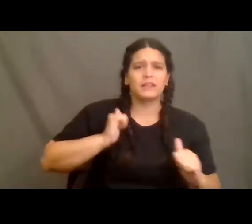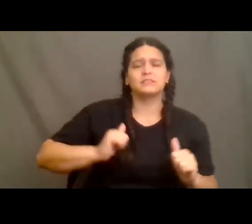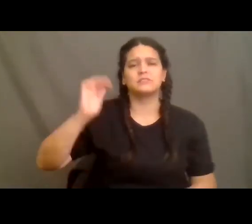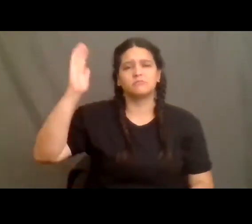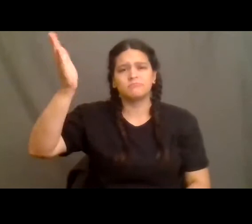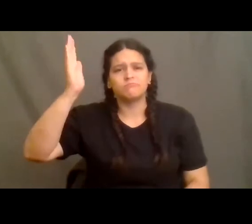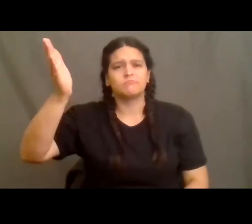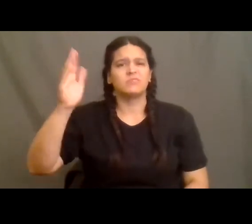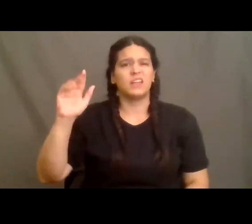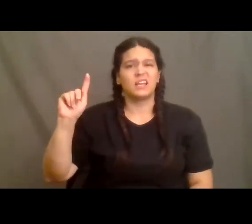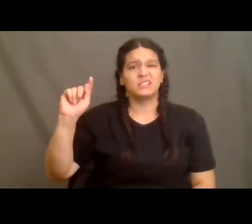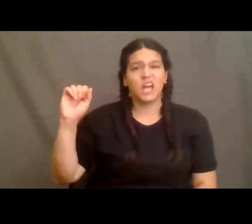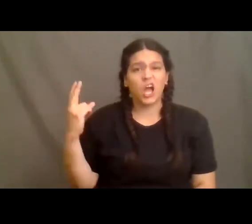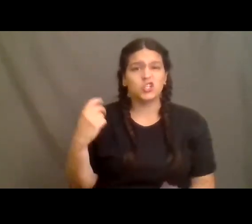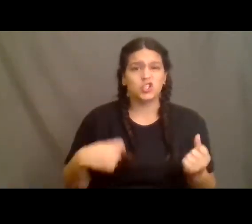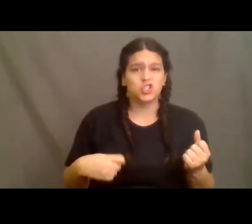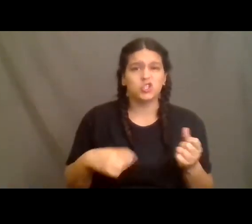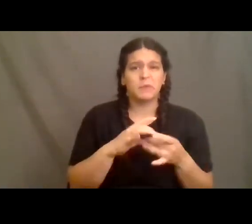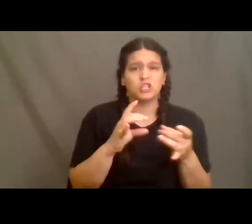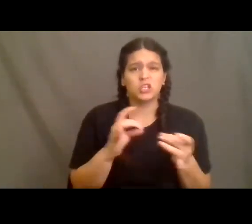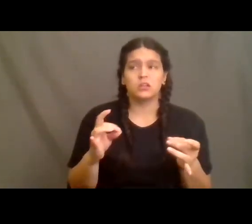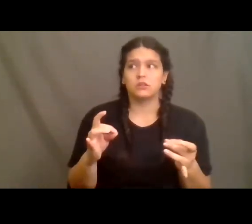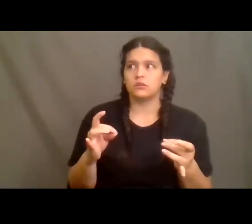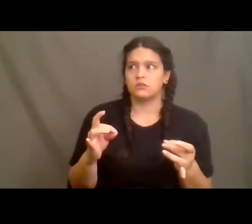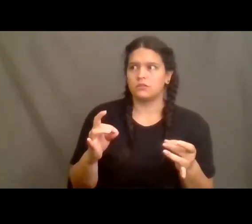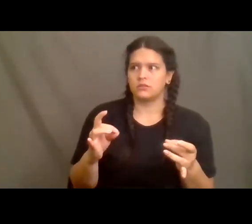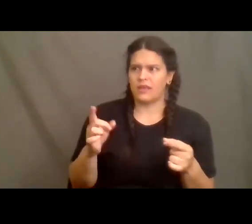me that they've been doing this for quite some time and have had some